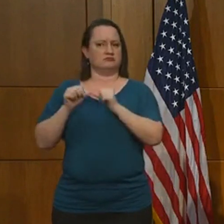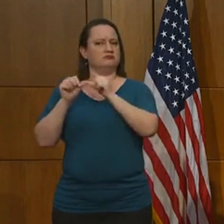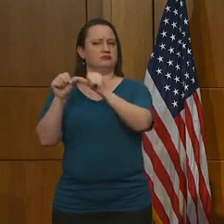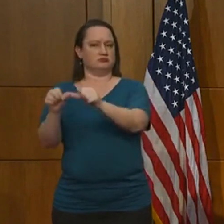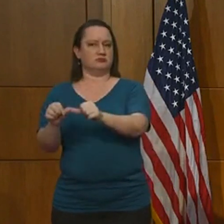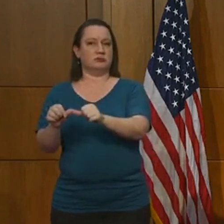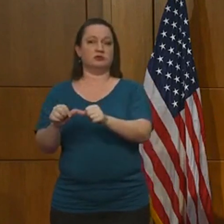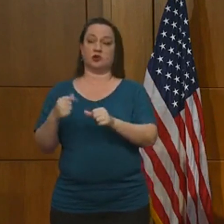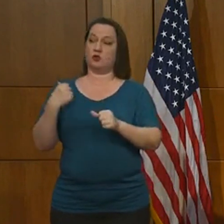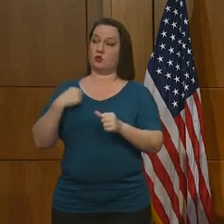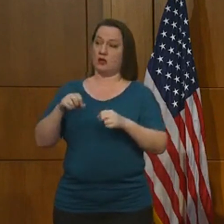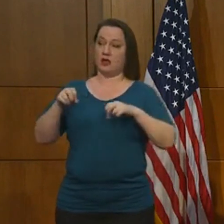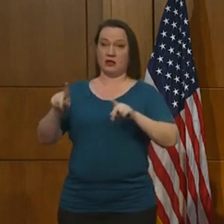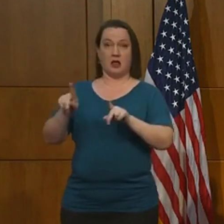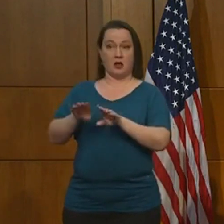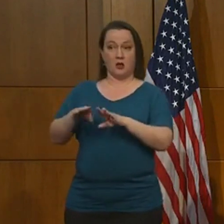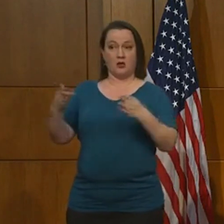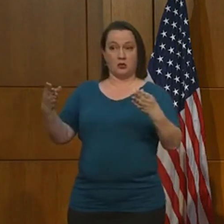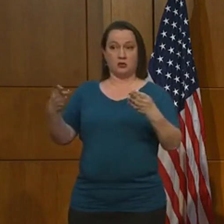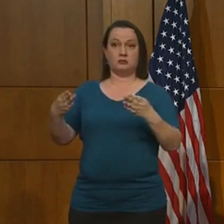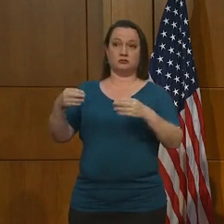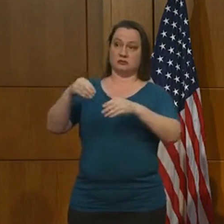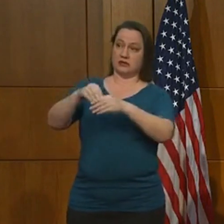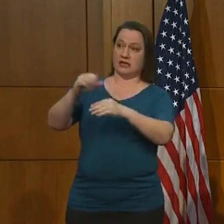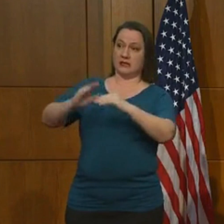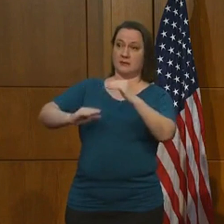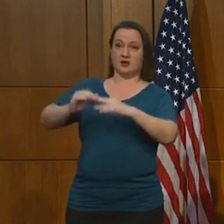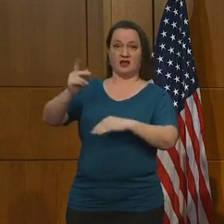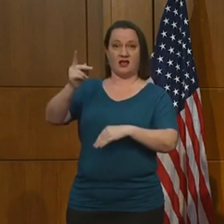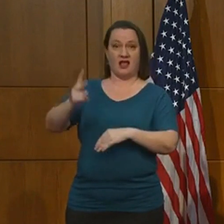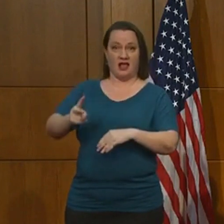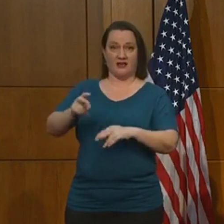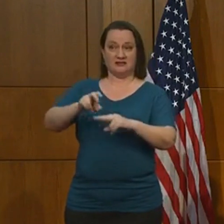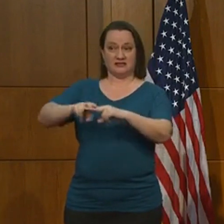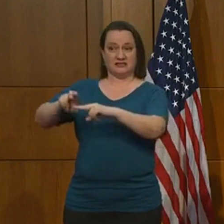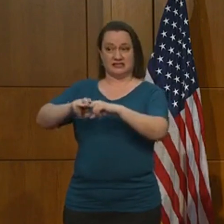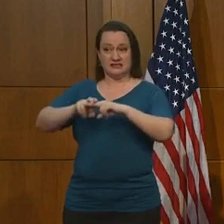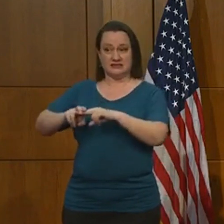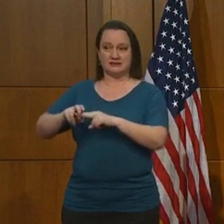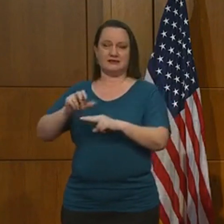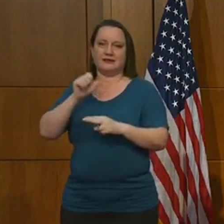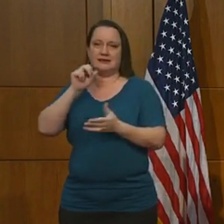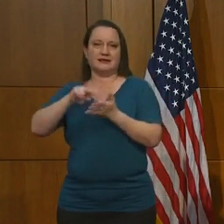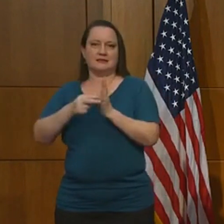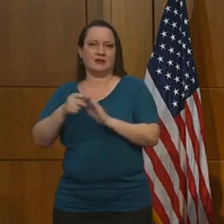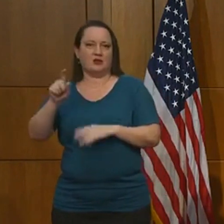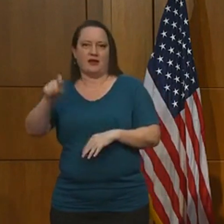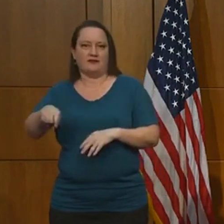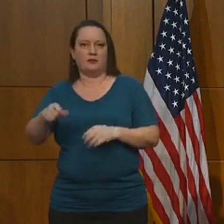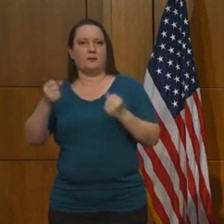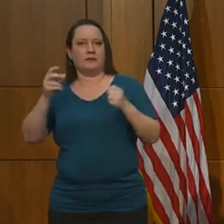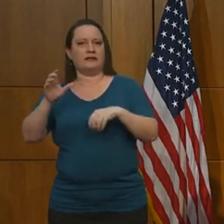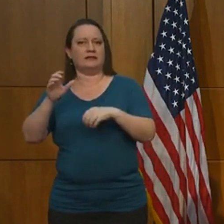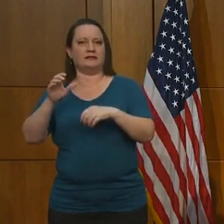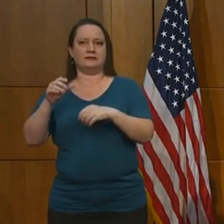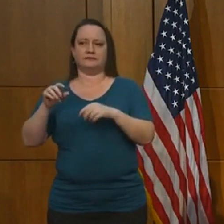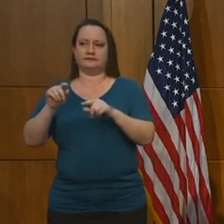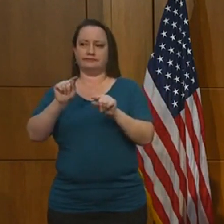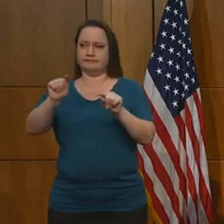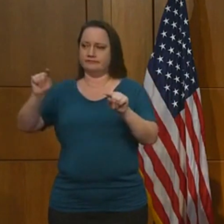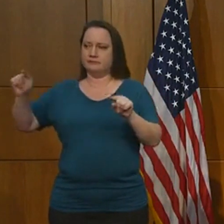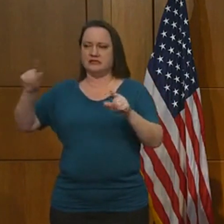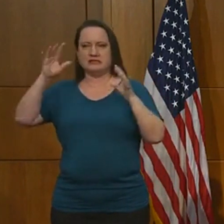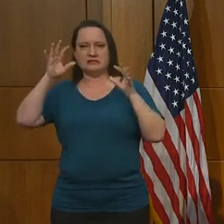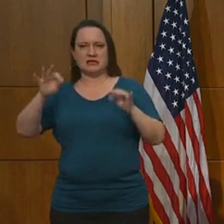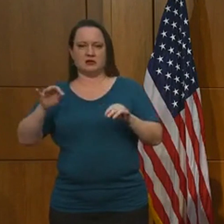we've allowed places of worship to open up with those new guidelines, it doesn't mean that they have to. So if they're more comfortable continuing